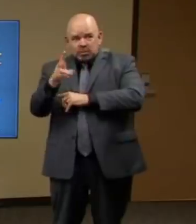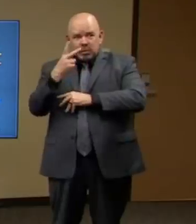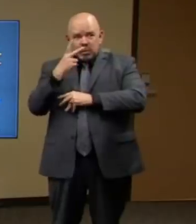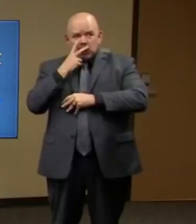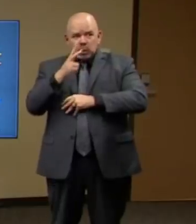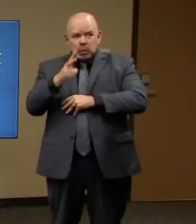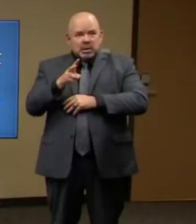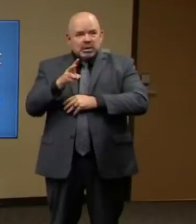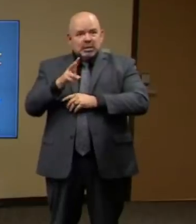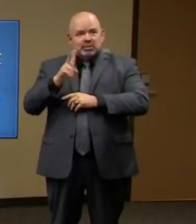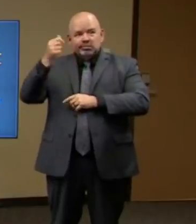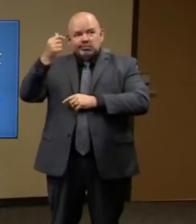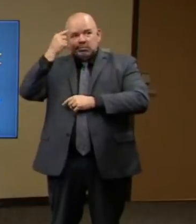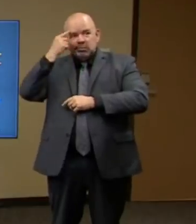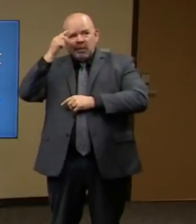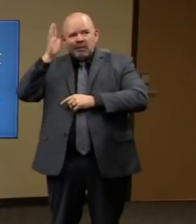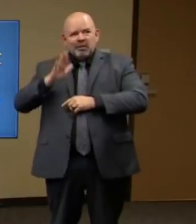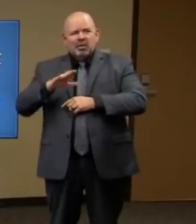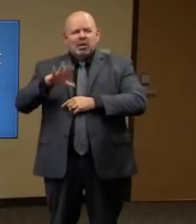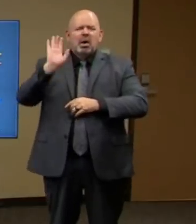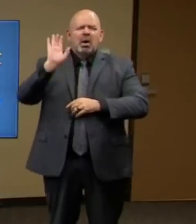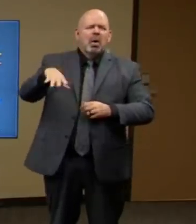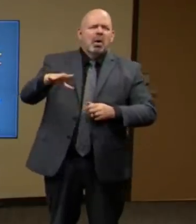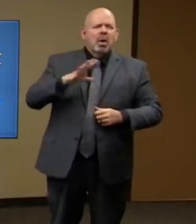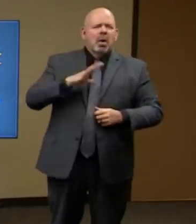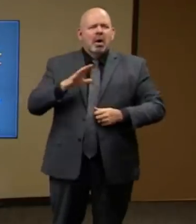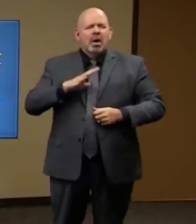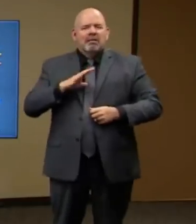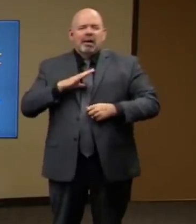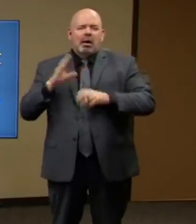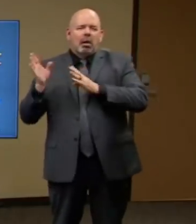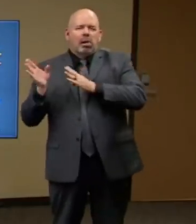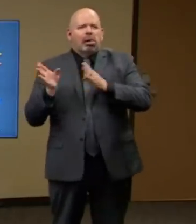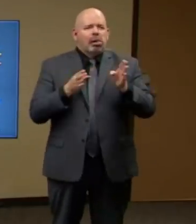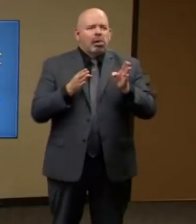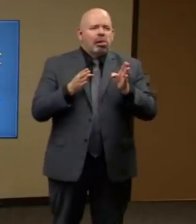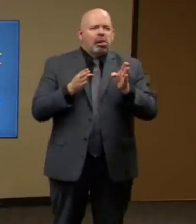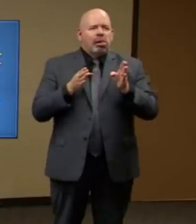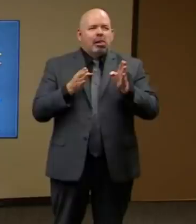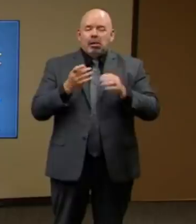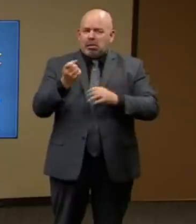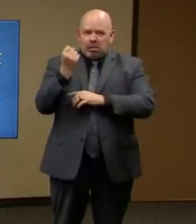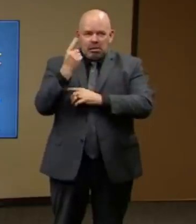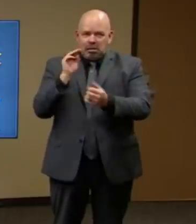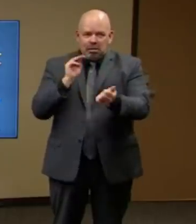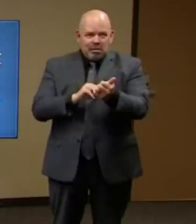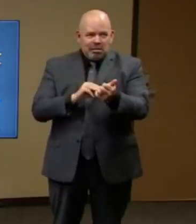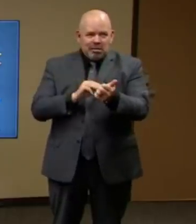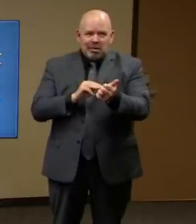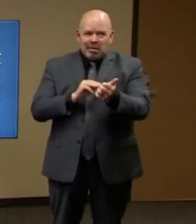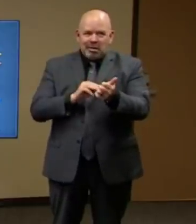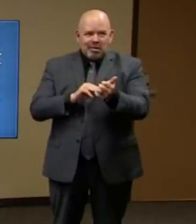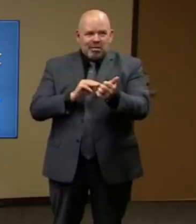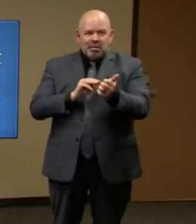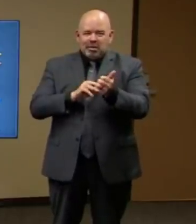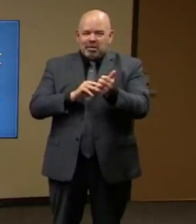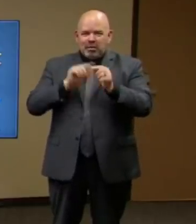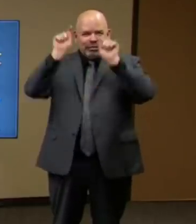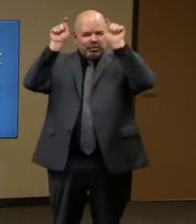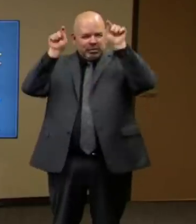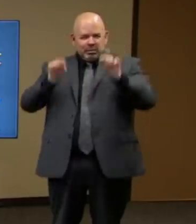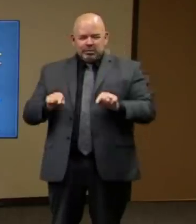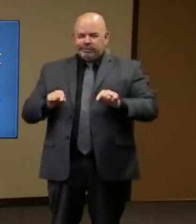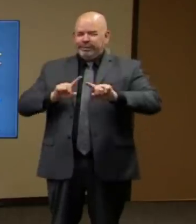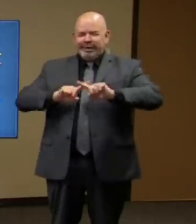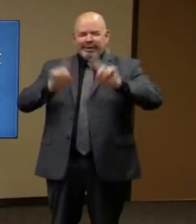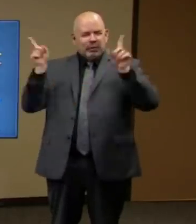it. Let's not get mad at one another. Let's not, let's show grace to one another. Let's show